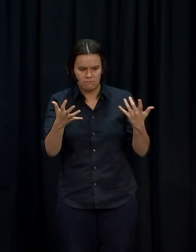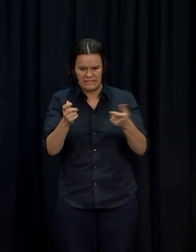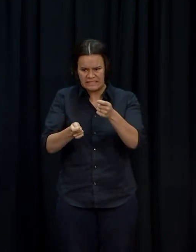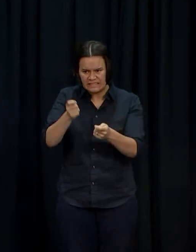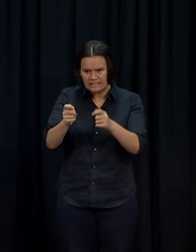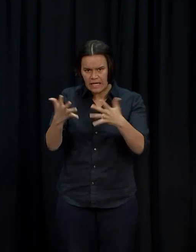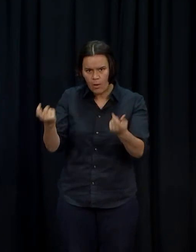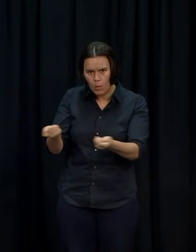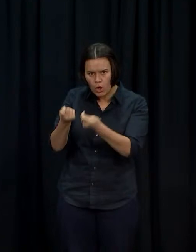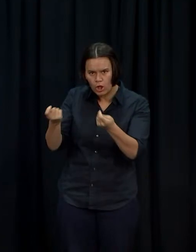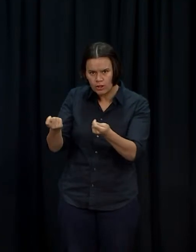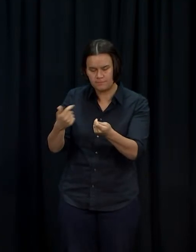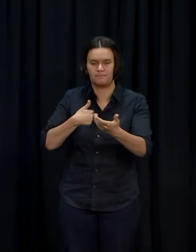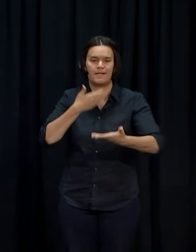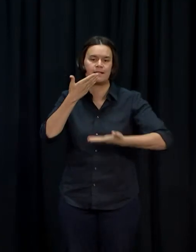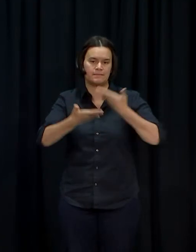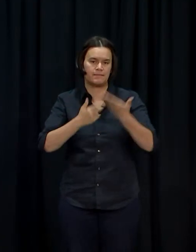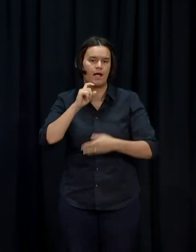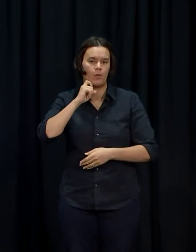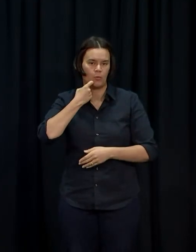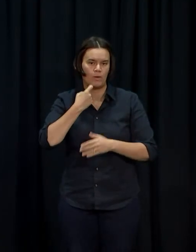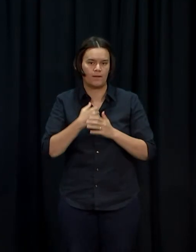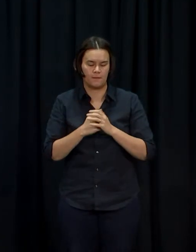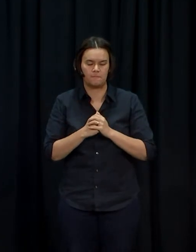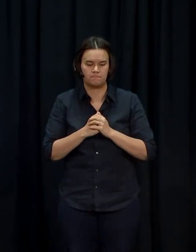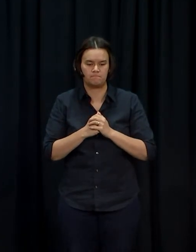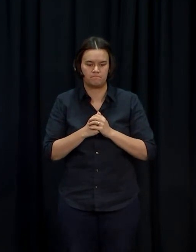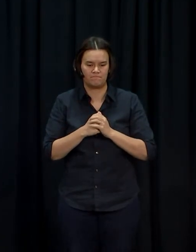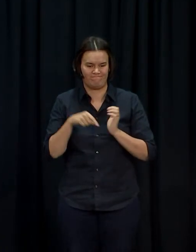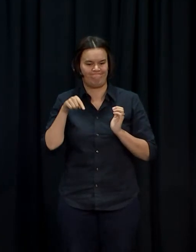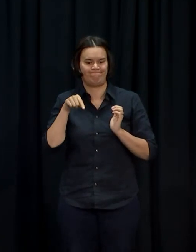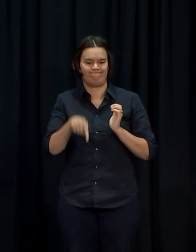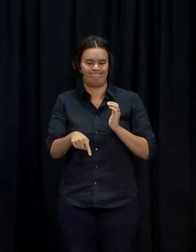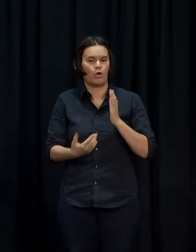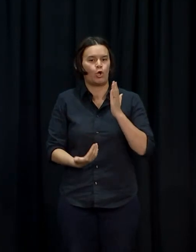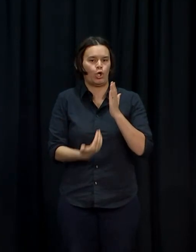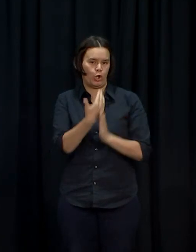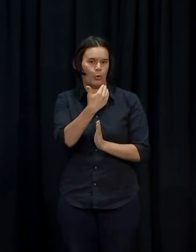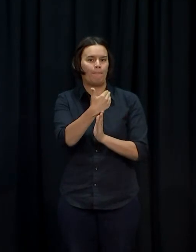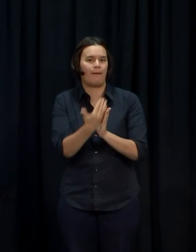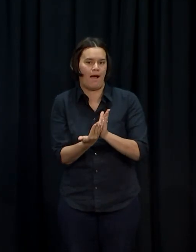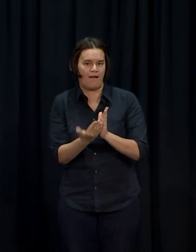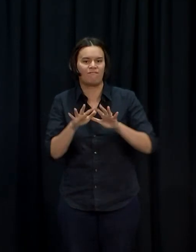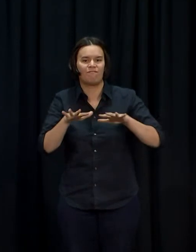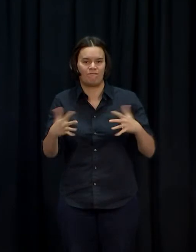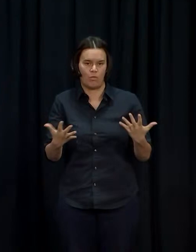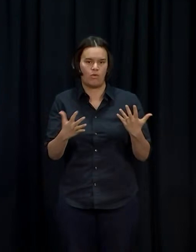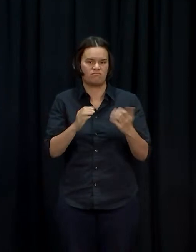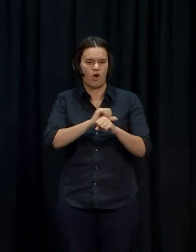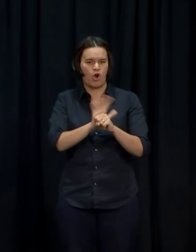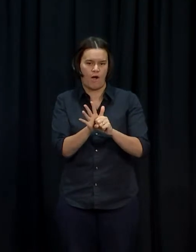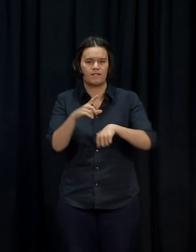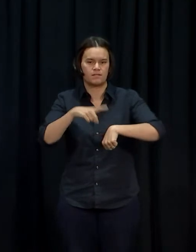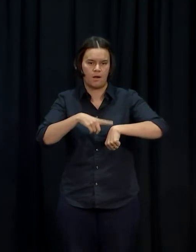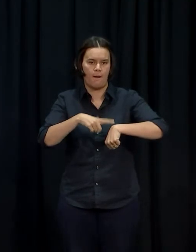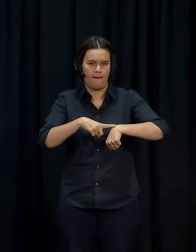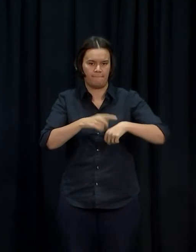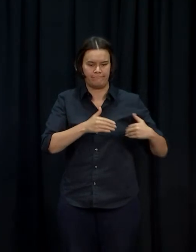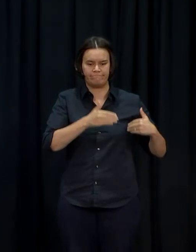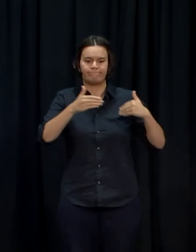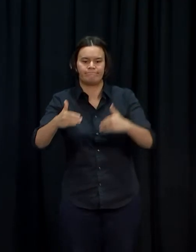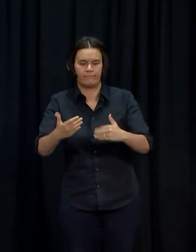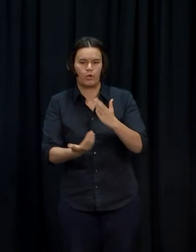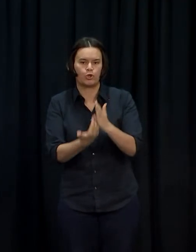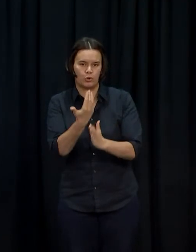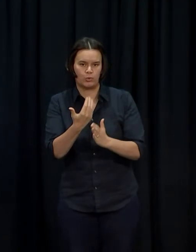new chapter in our fight against COVID-19. Omicron is here, and we have changed our strategy to minimise COVID-19's impact